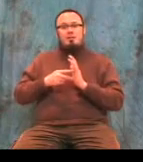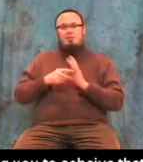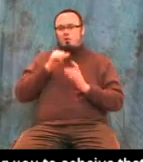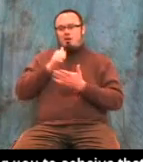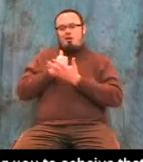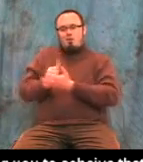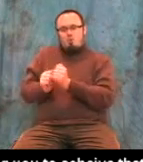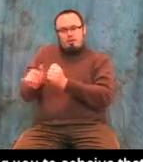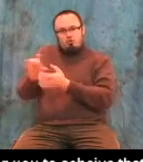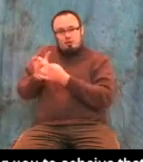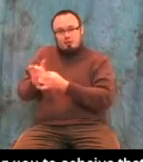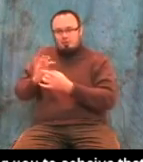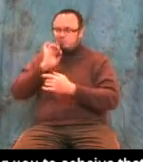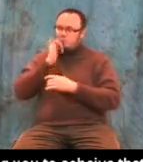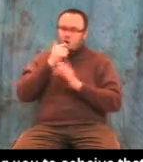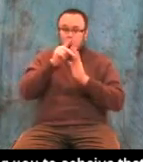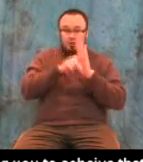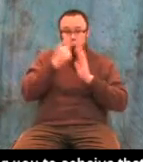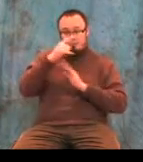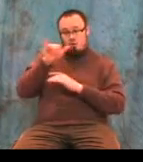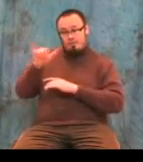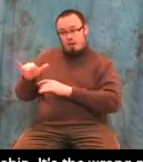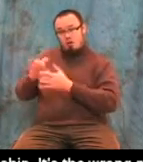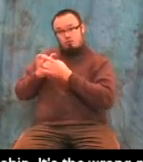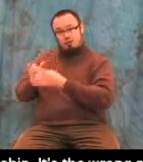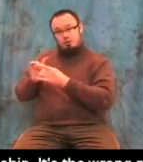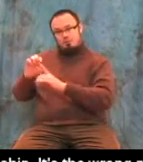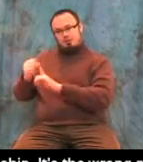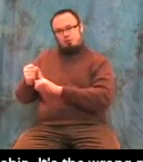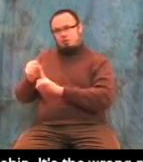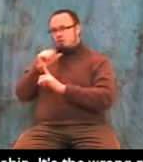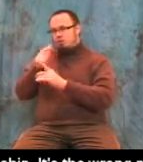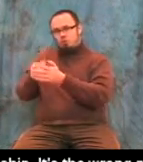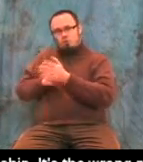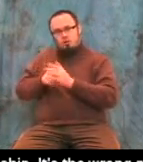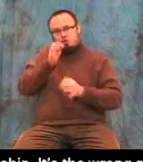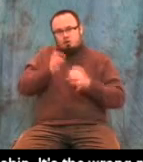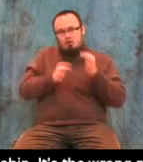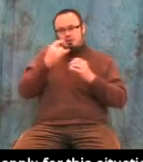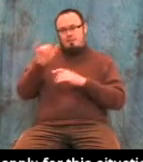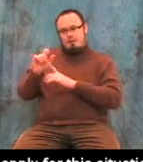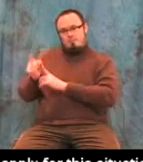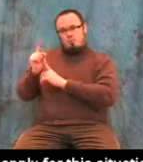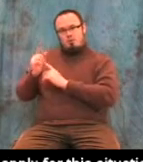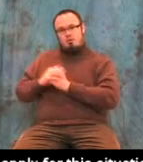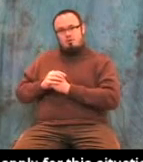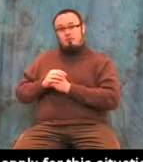relationship. It's the wrong principle to apply for this situation.